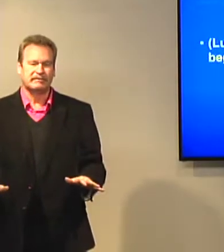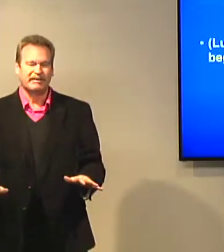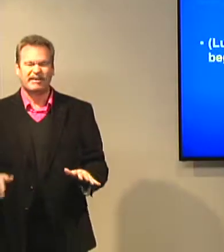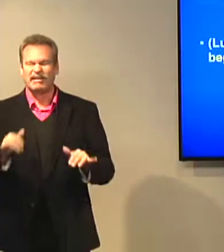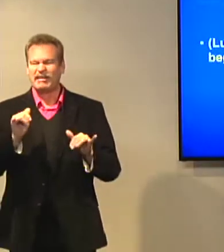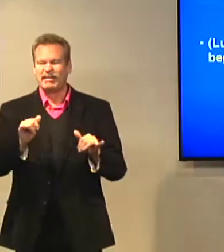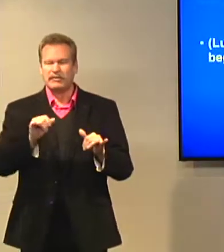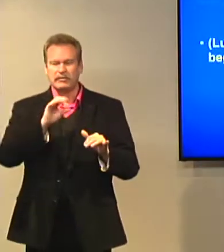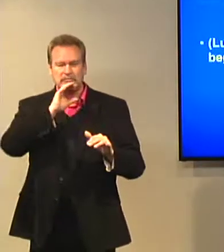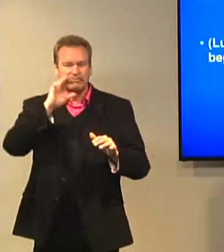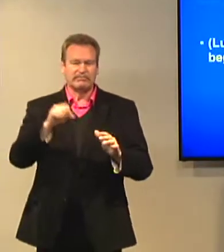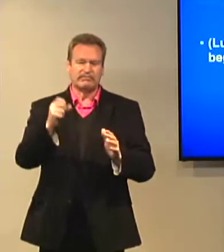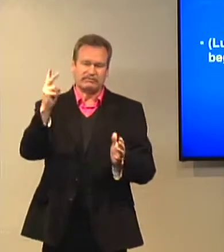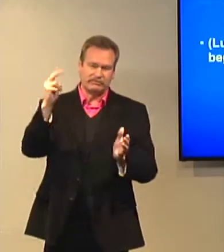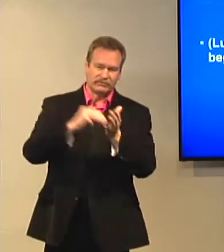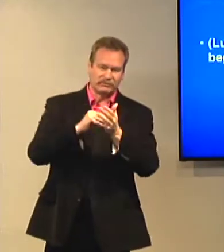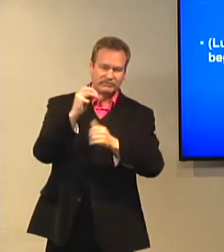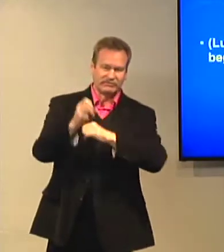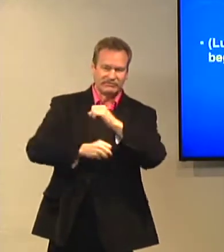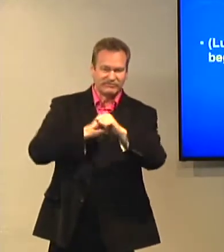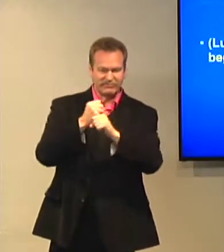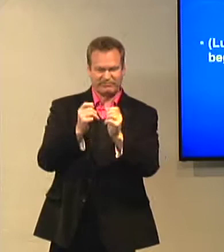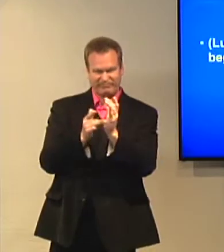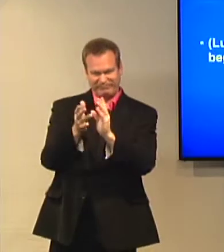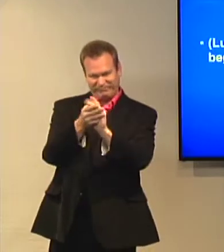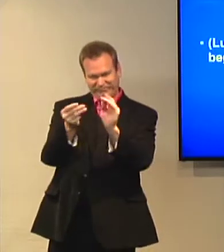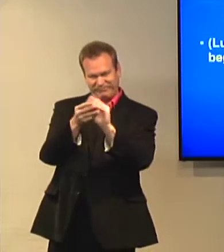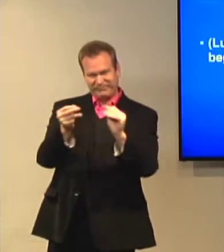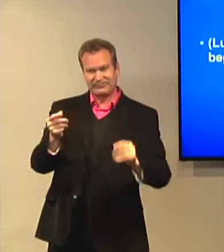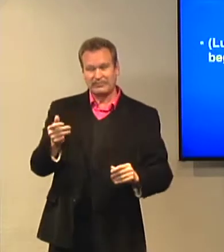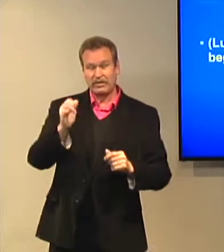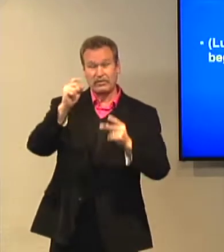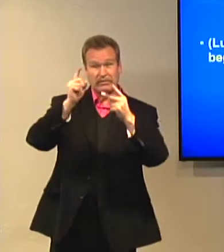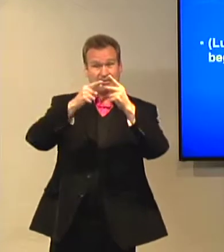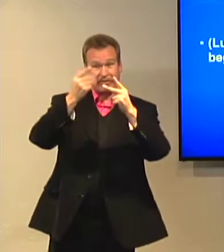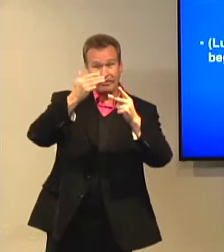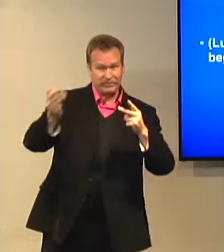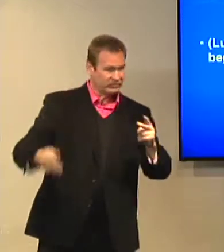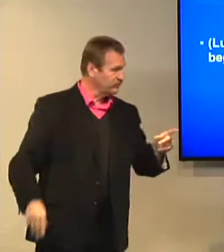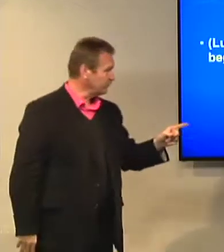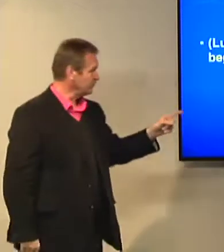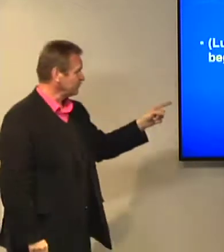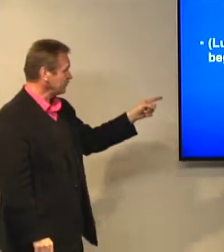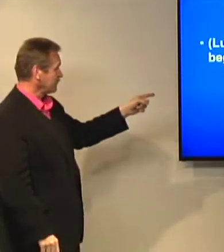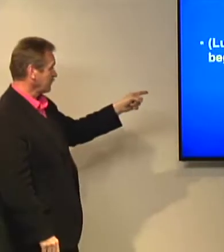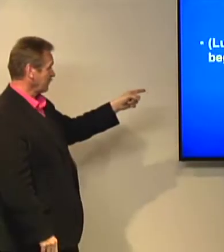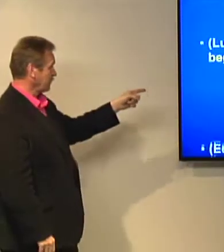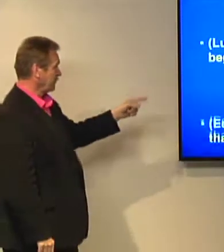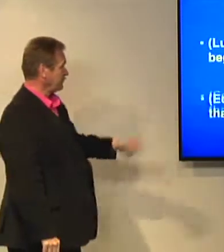don't finish following Christ. And this story over 2,000 years ago reflects